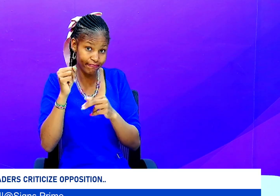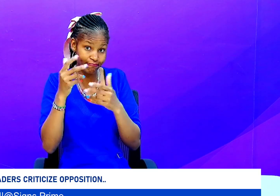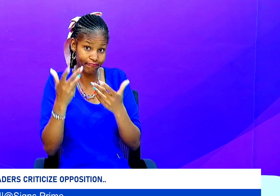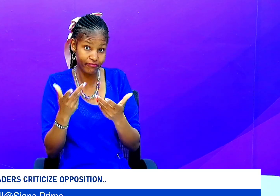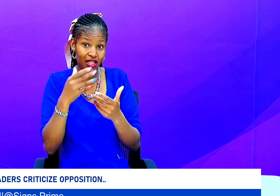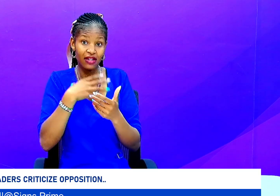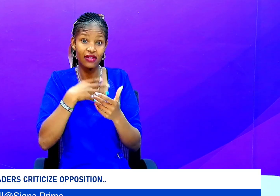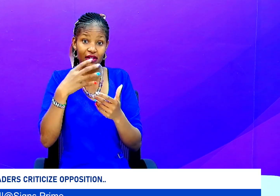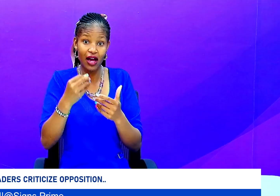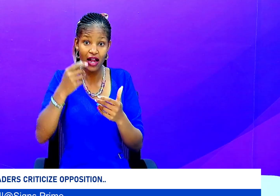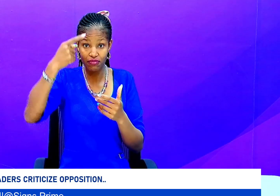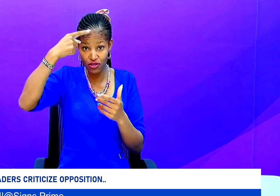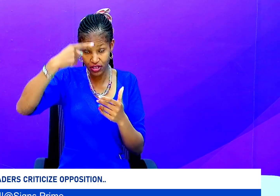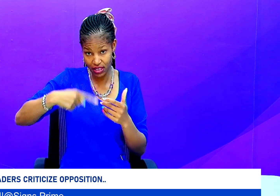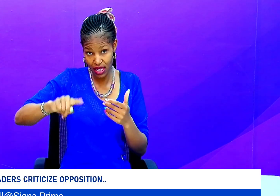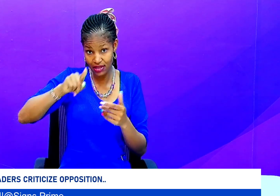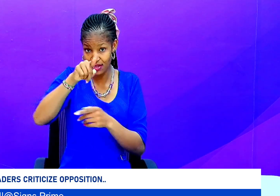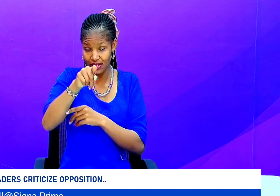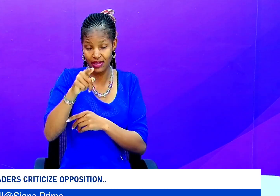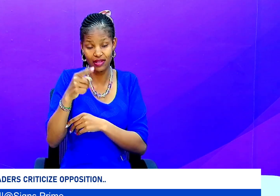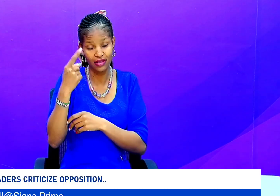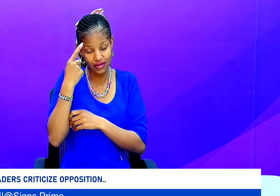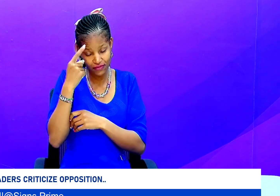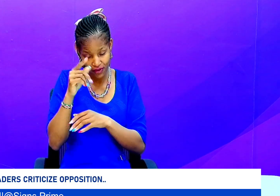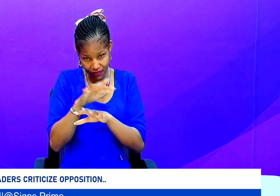political tensions and public discontent.